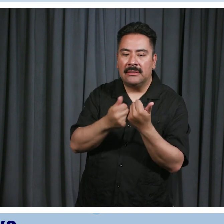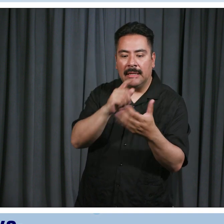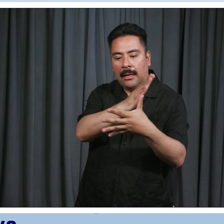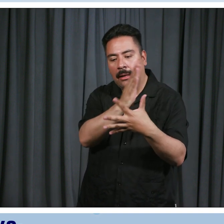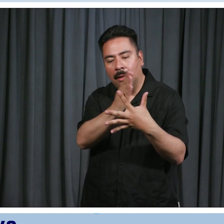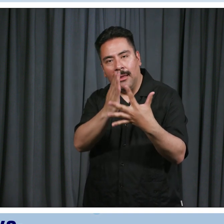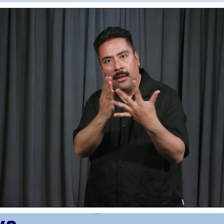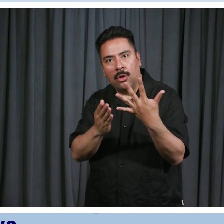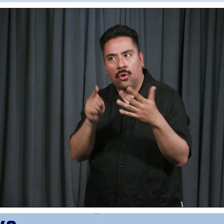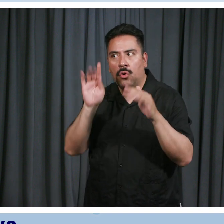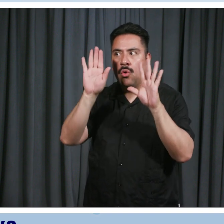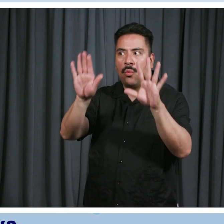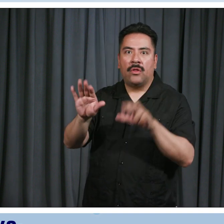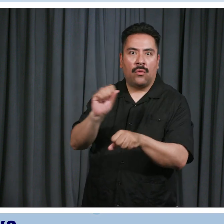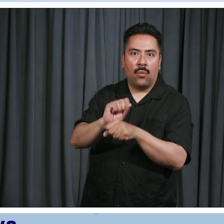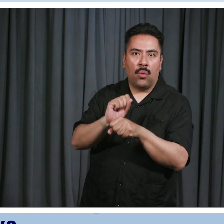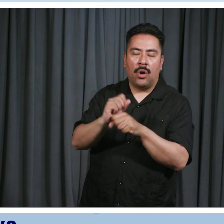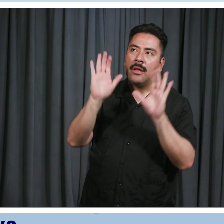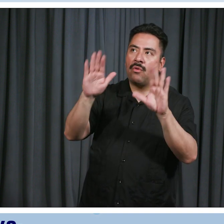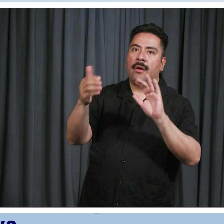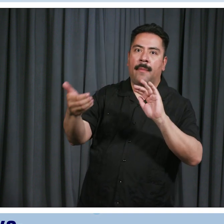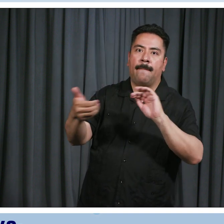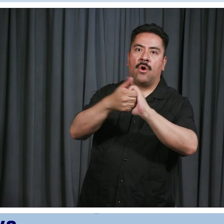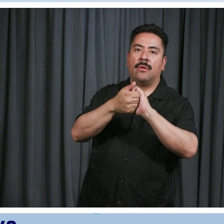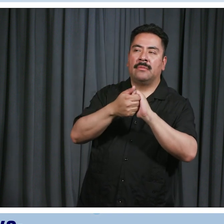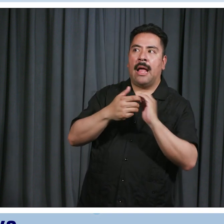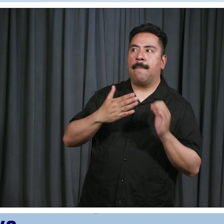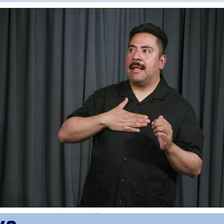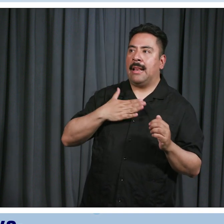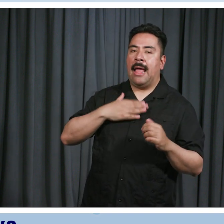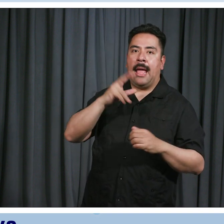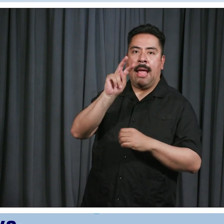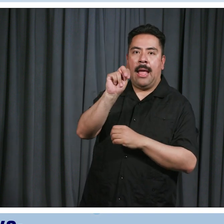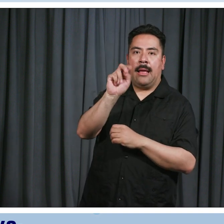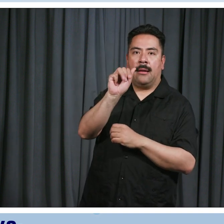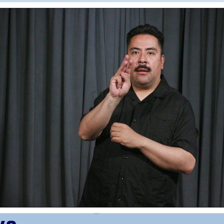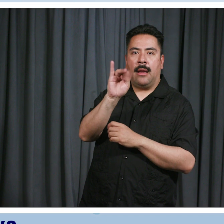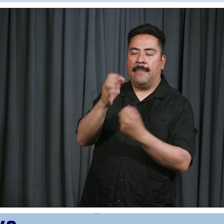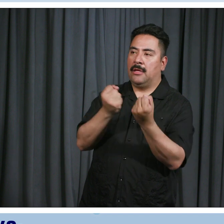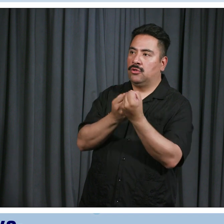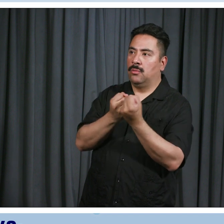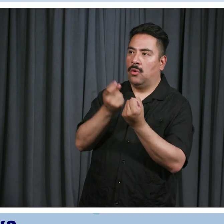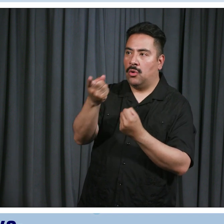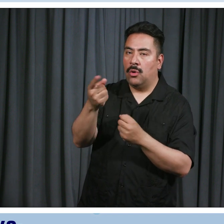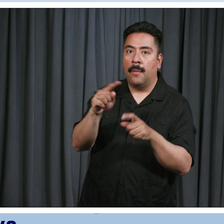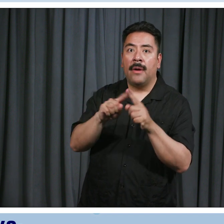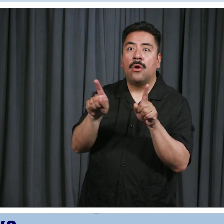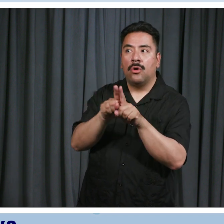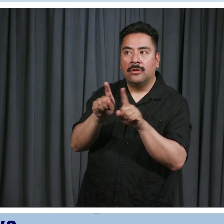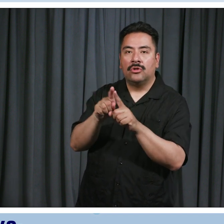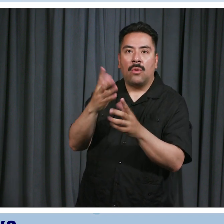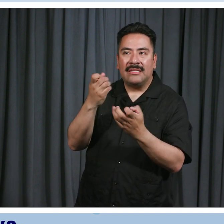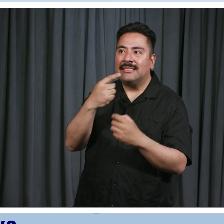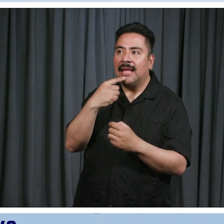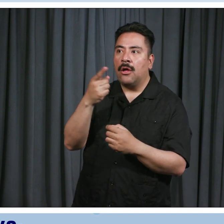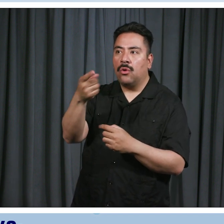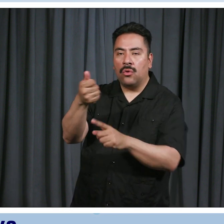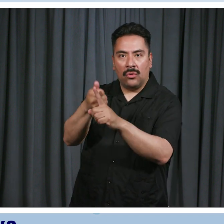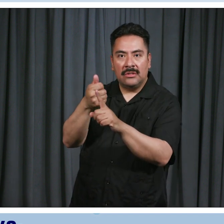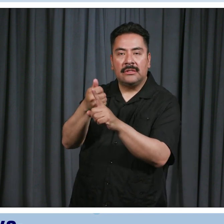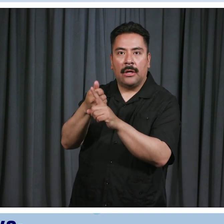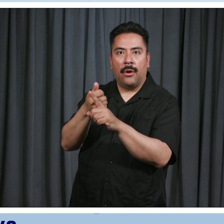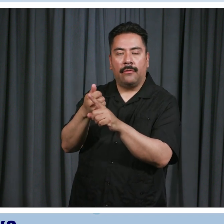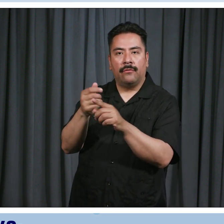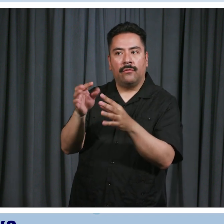have been incredible partners. I'm so glad NAMI showed up for you. But I will say that you showed up for you by voting that you matter in